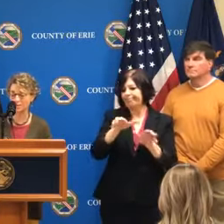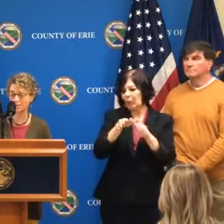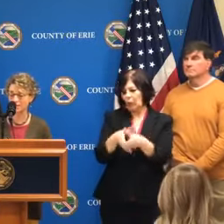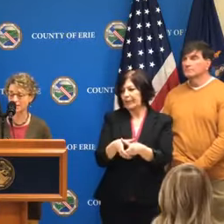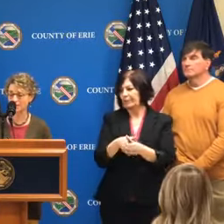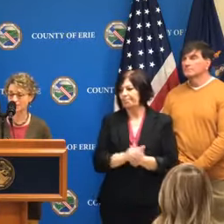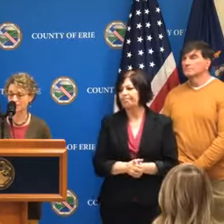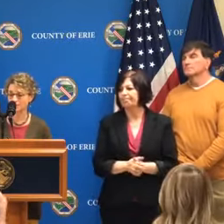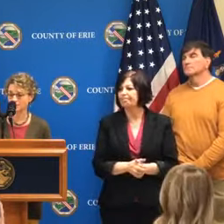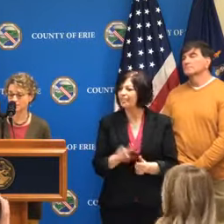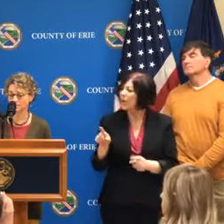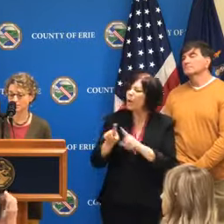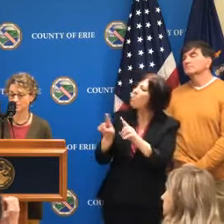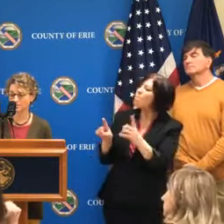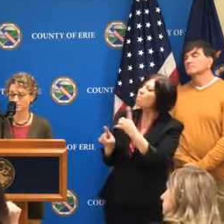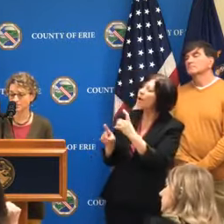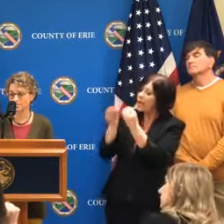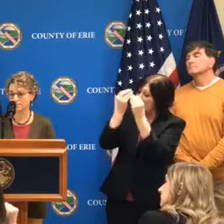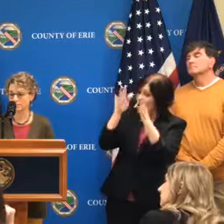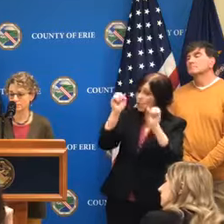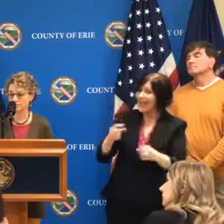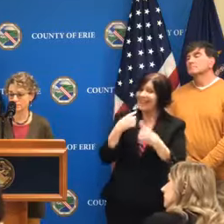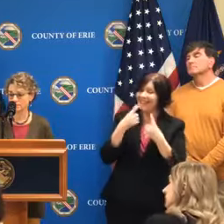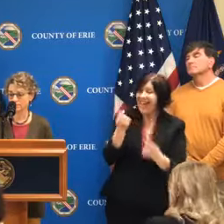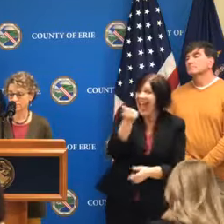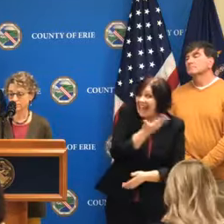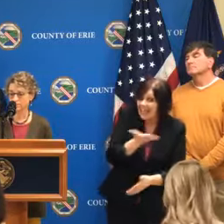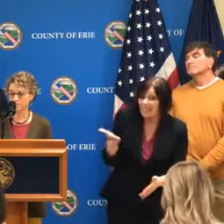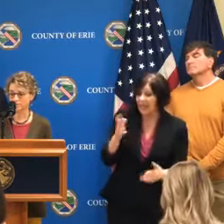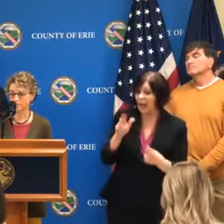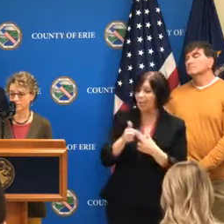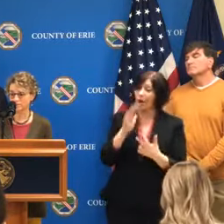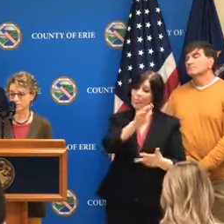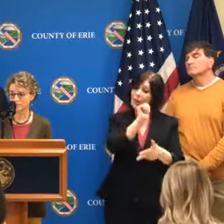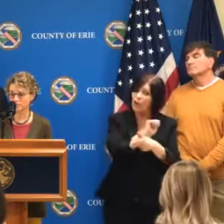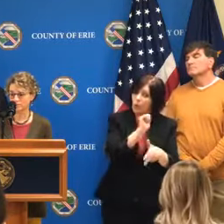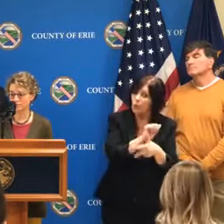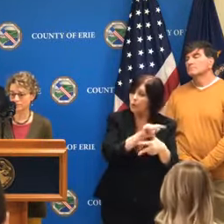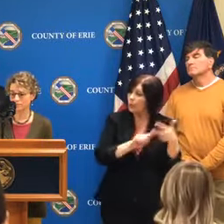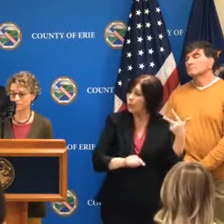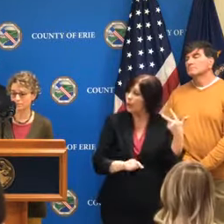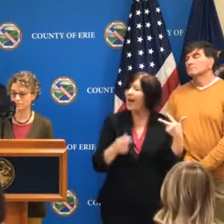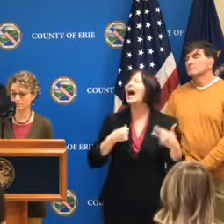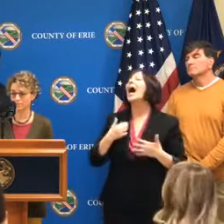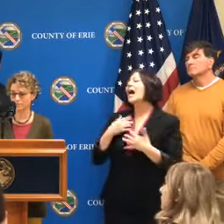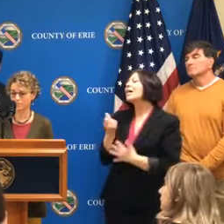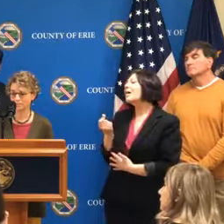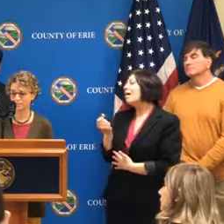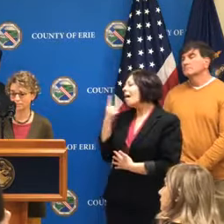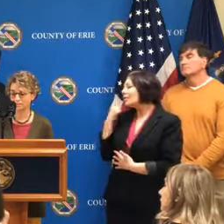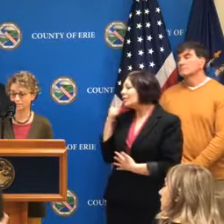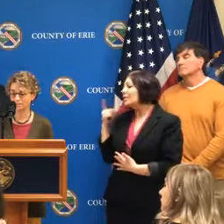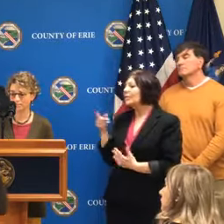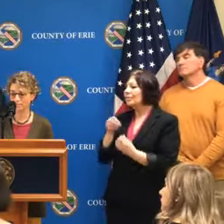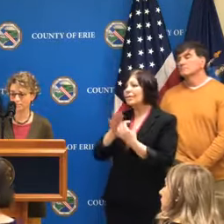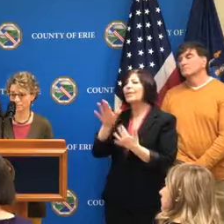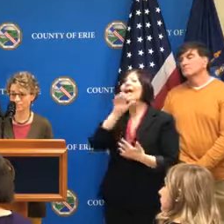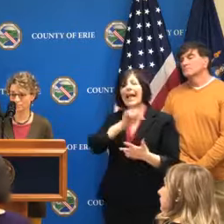of the community. But is there any information that you can release at all about their employment? I appreciate that you address